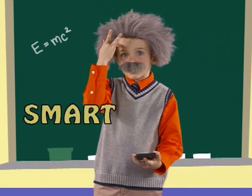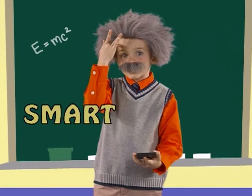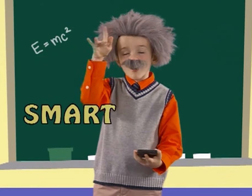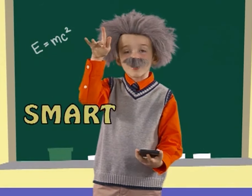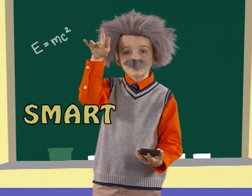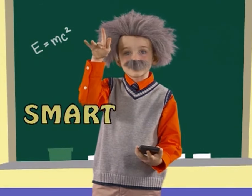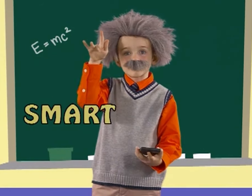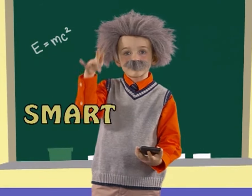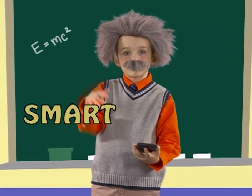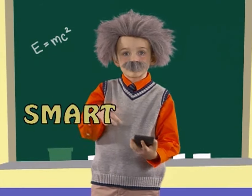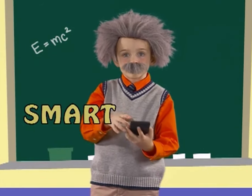Smart.